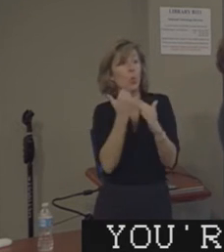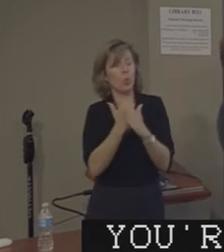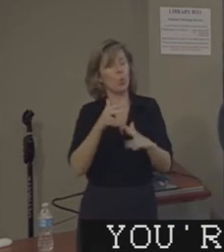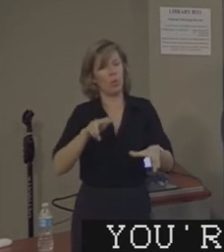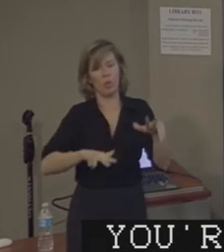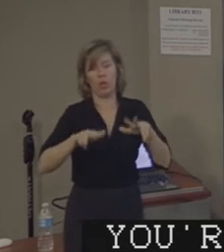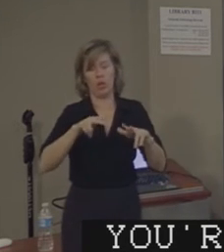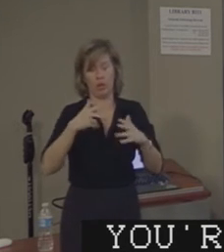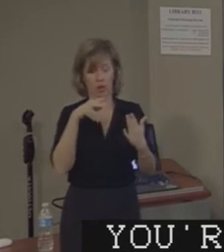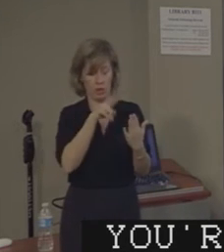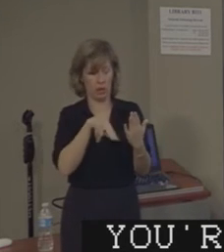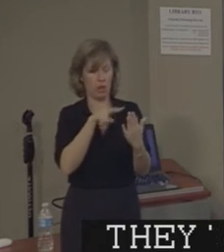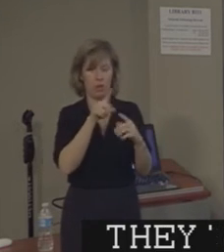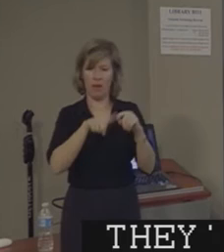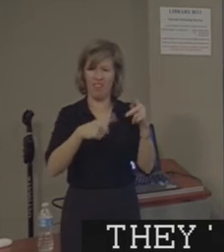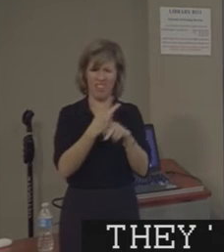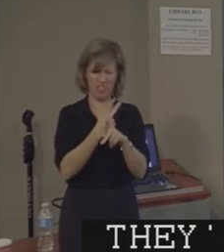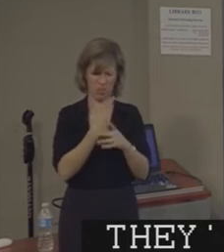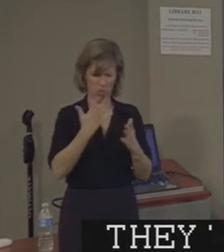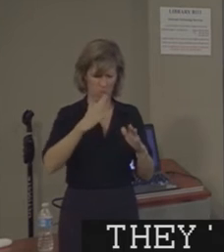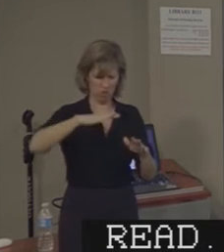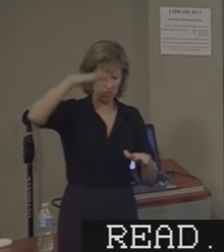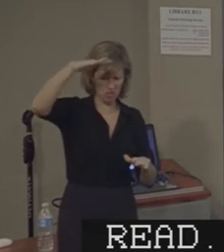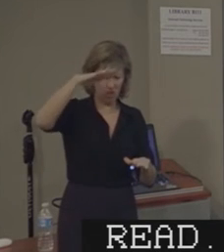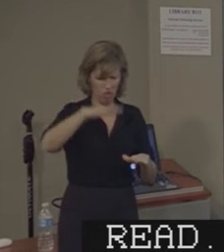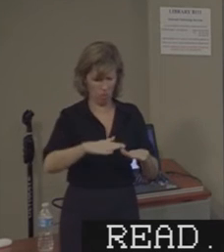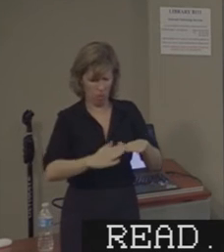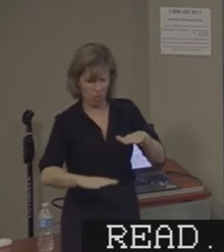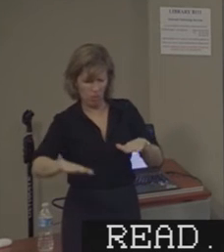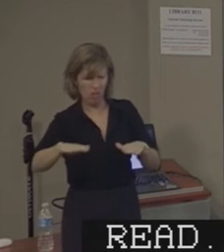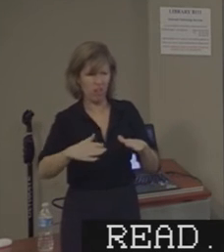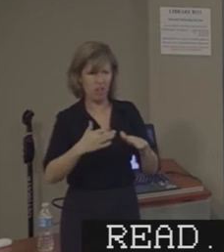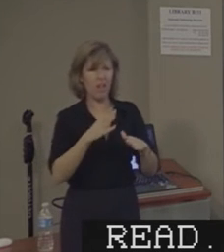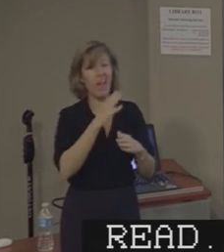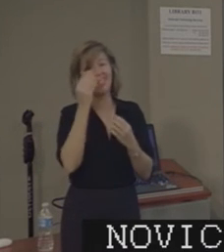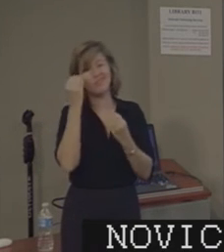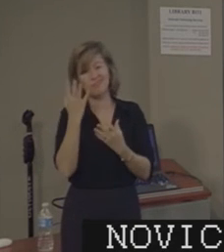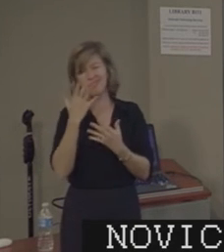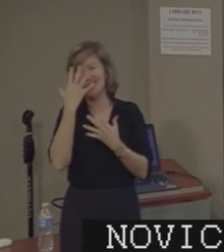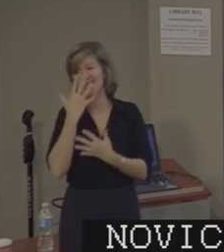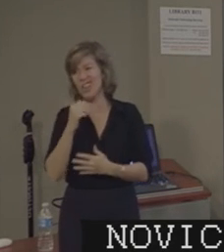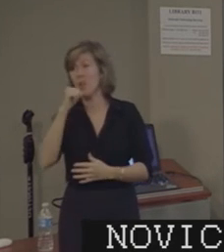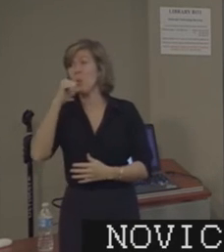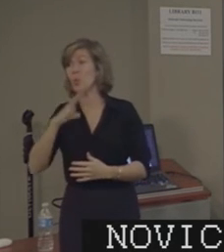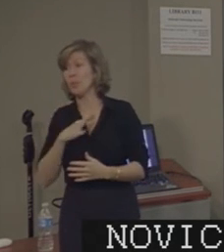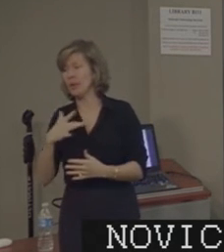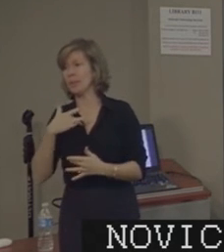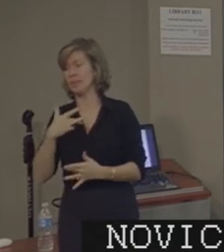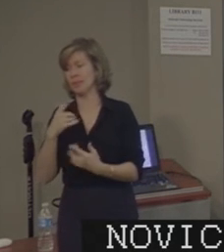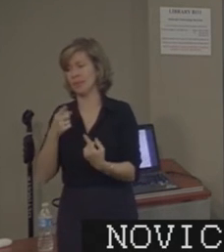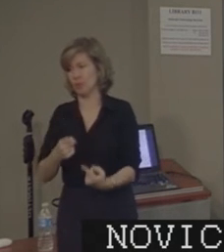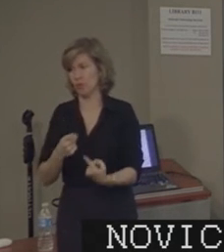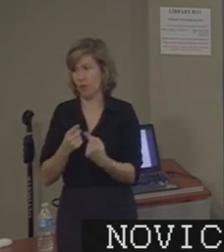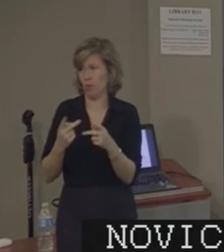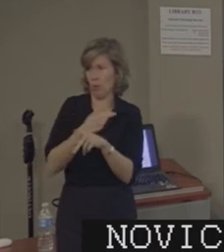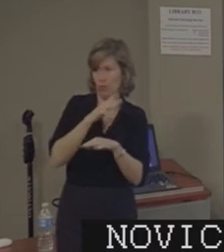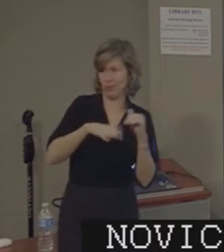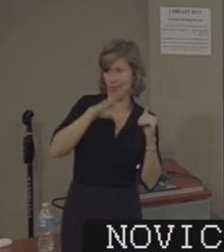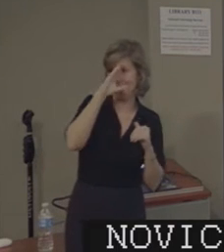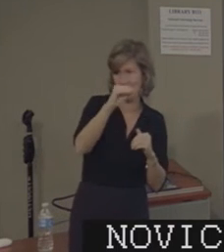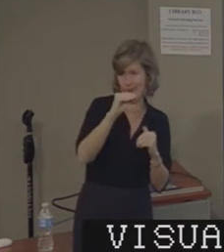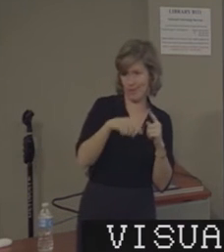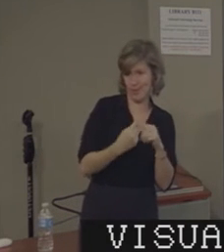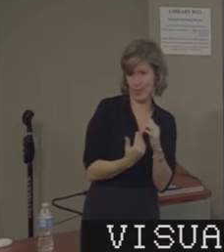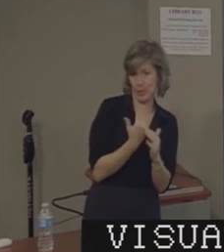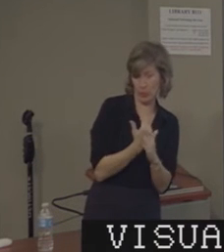3D terrain and figuring out the contour patterns. And actually, women struggle, sadly, a little bit more than men do. Whereas people who